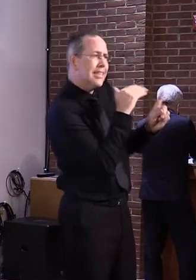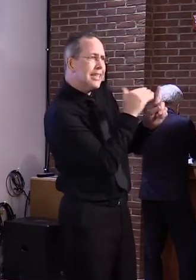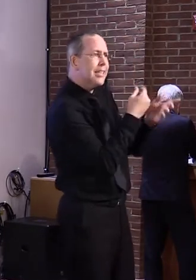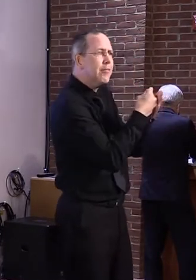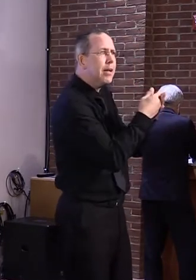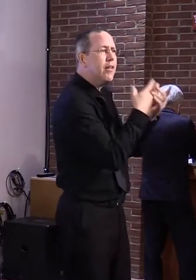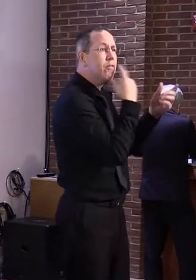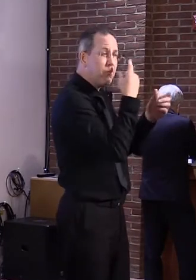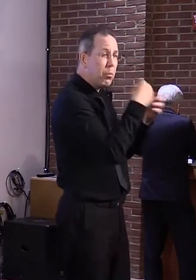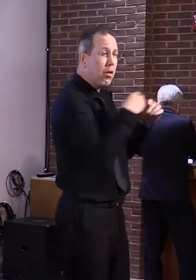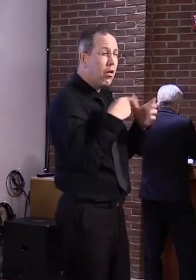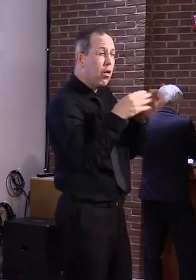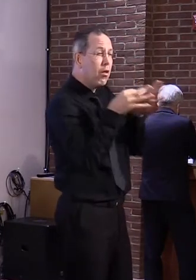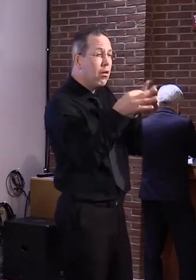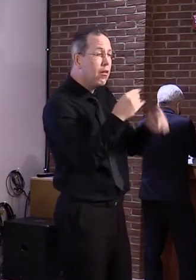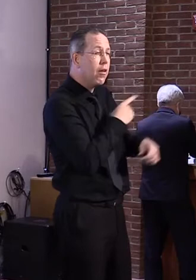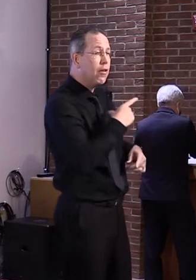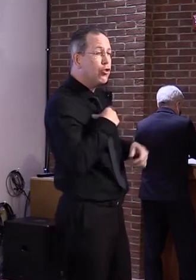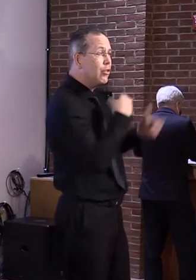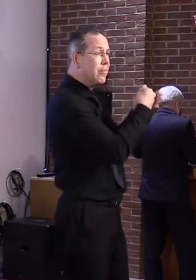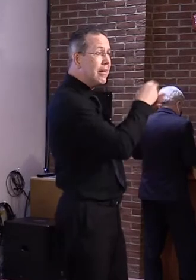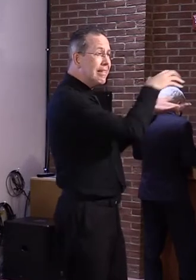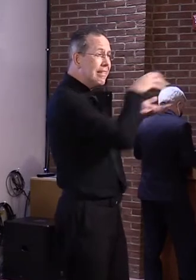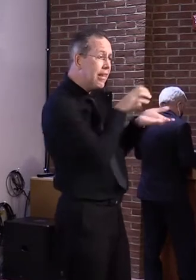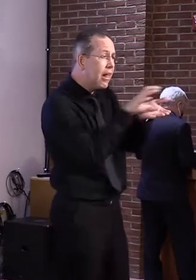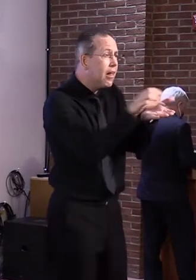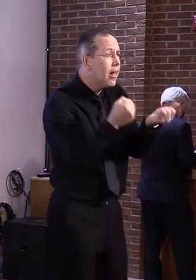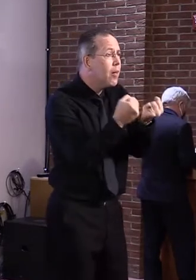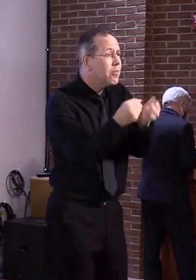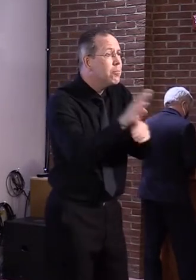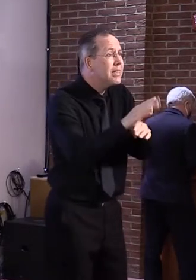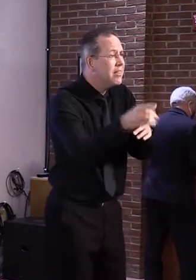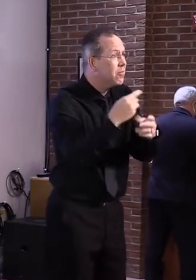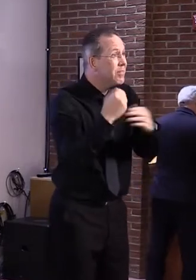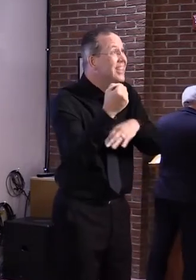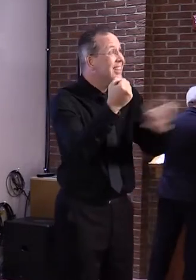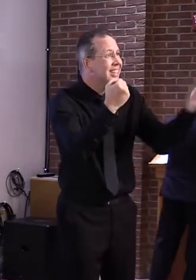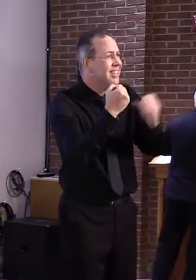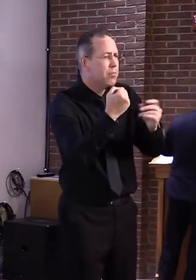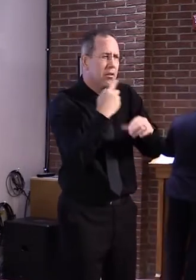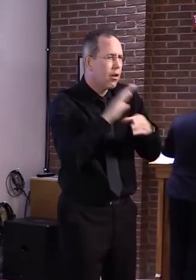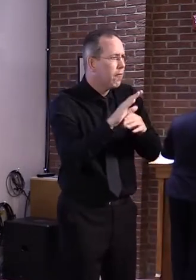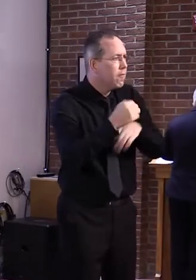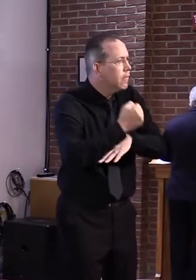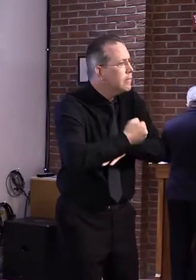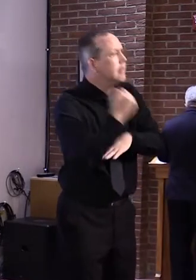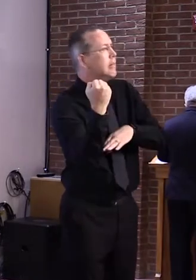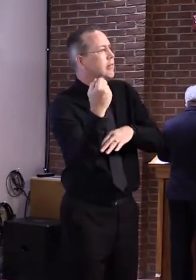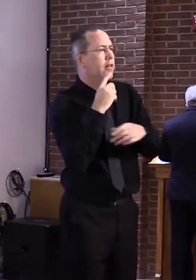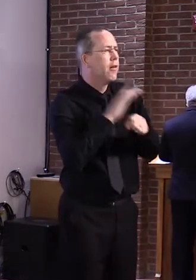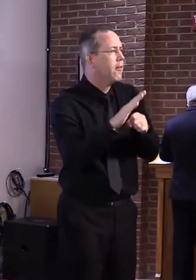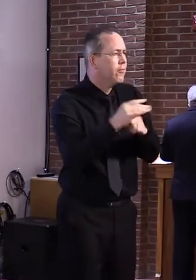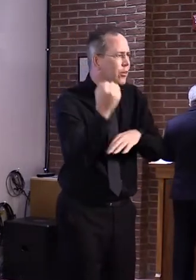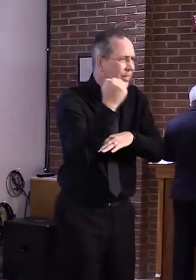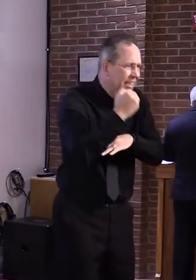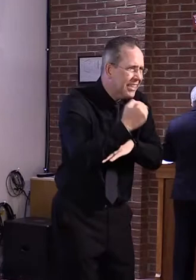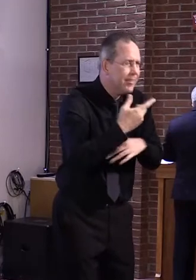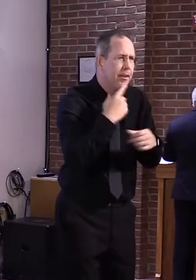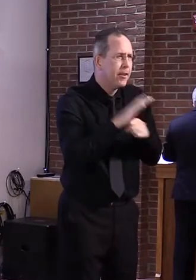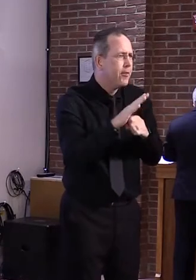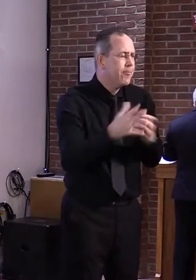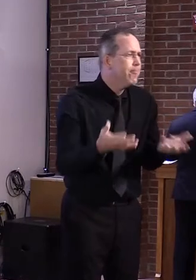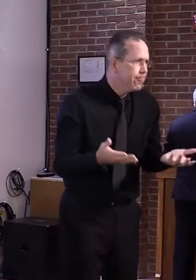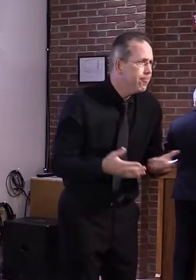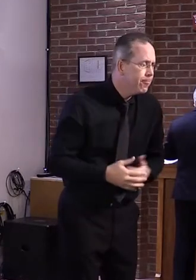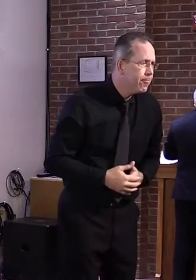wouldn't be enough for them to survive without customers. So as I previewed on Wednesday, Mr. Pichek has